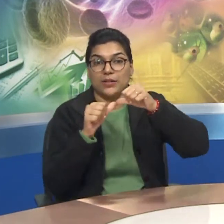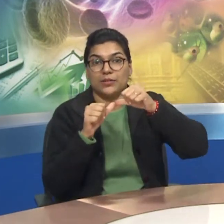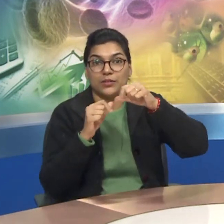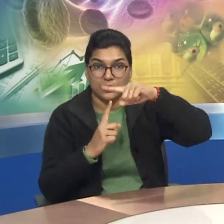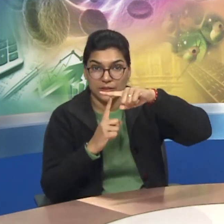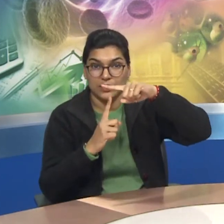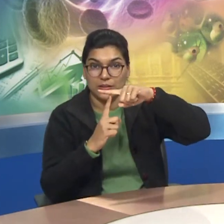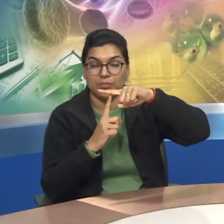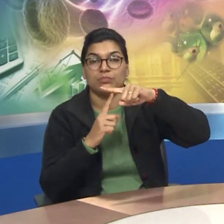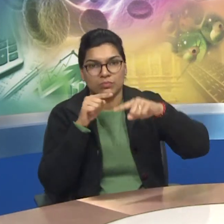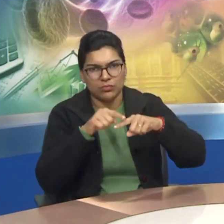what,